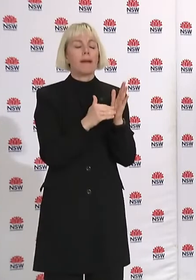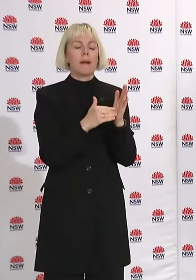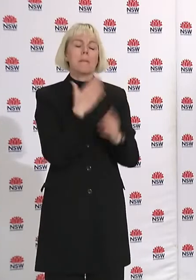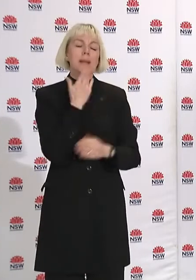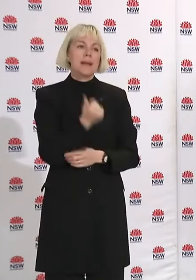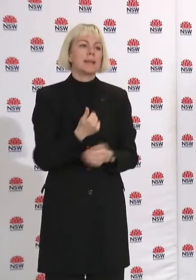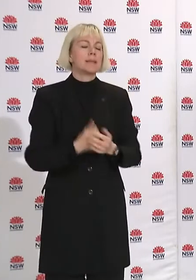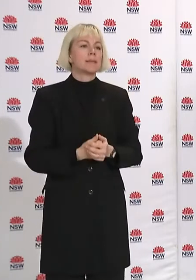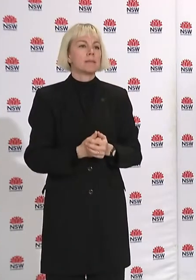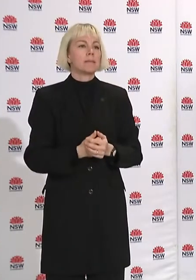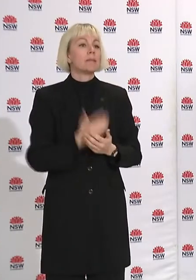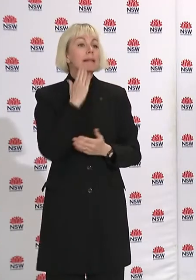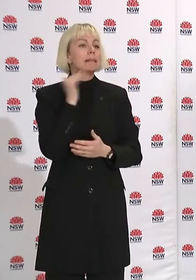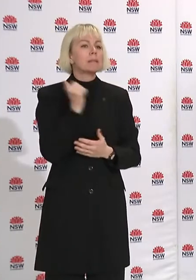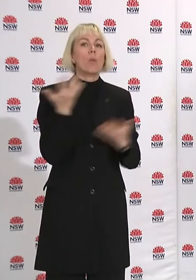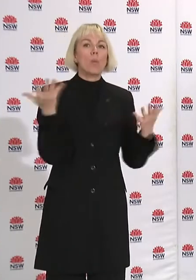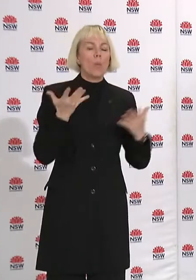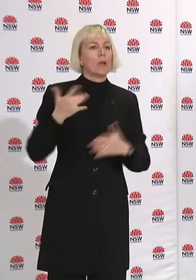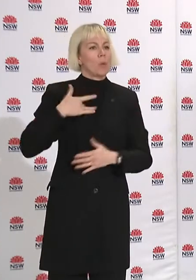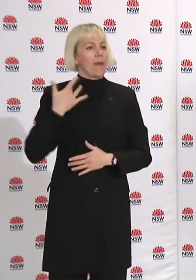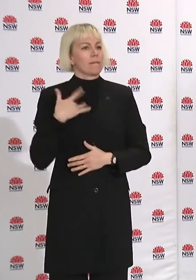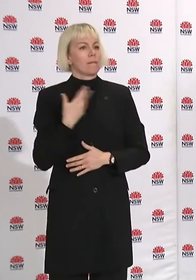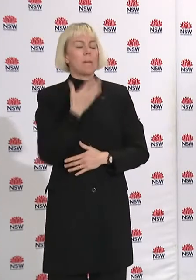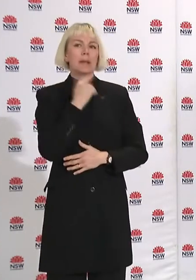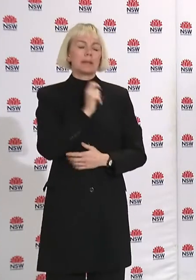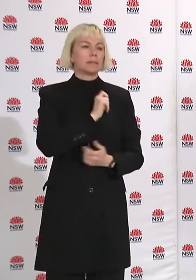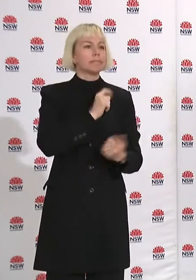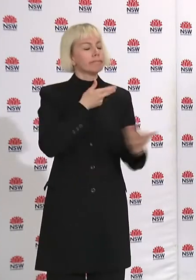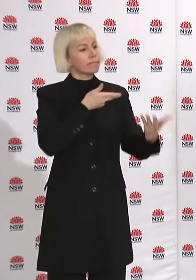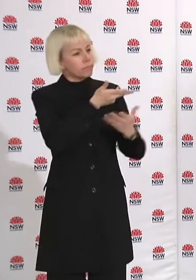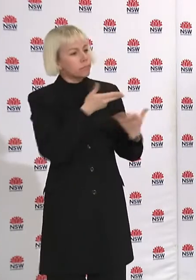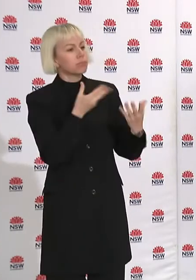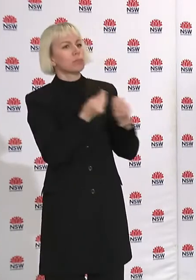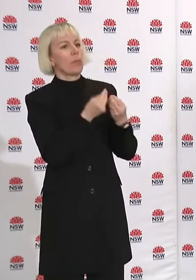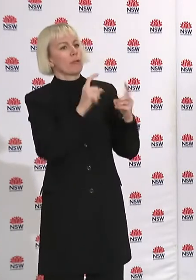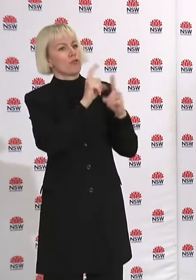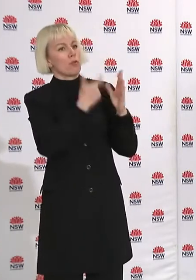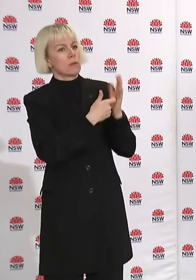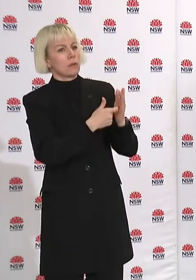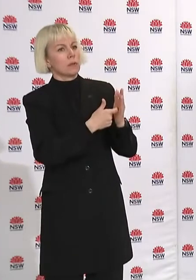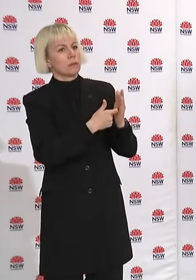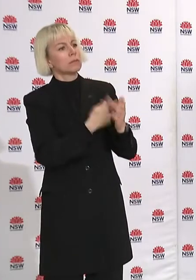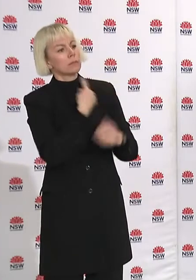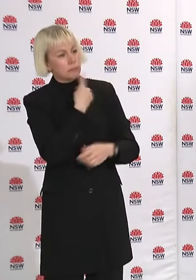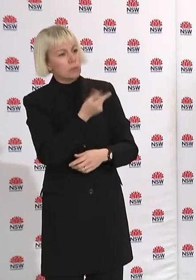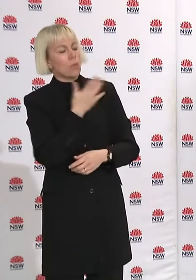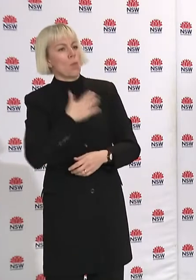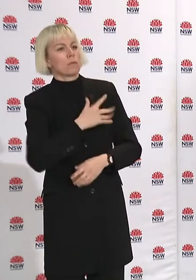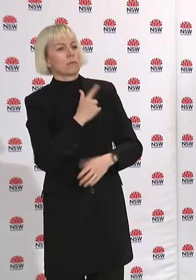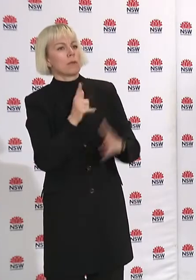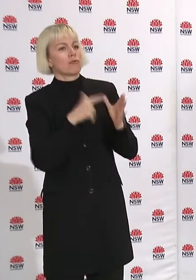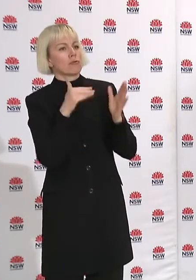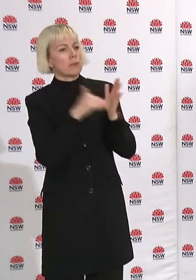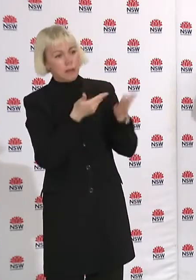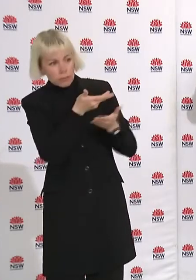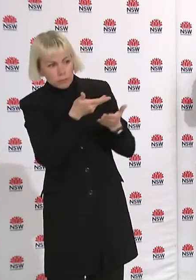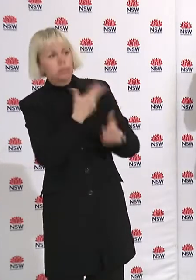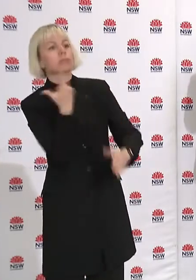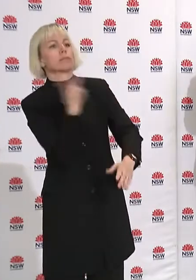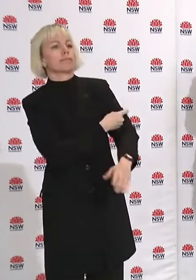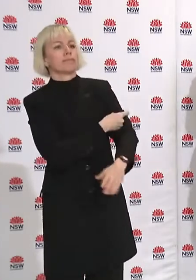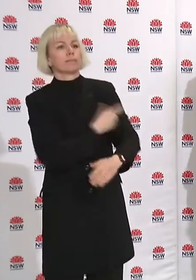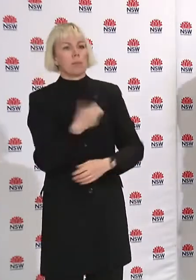AstraZeneca regardless of where they live, whilst we are developing a very targeted and intensive strategy in that southwestern and western Sydney.